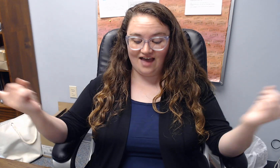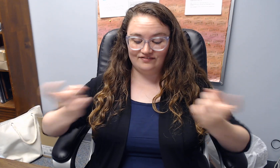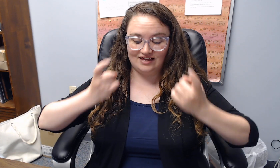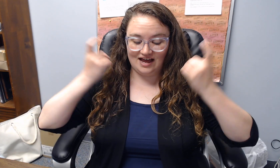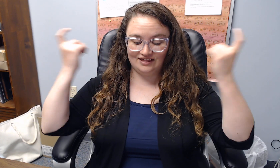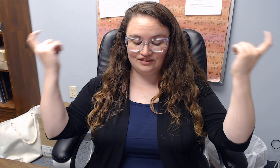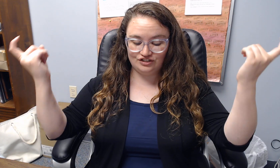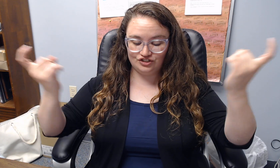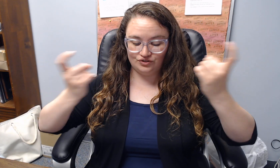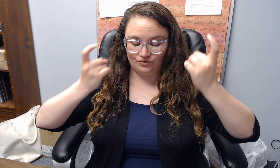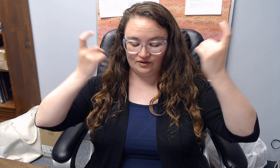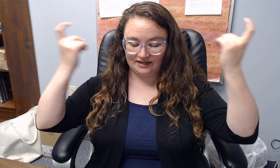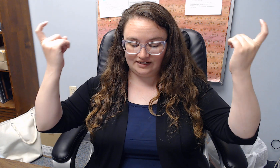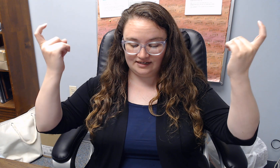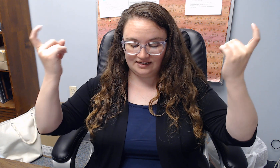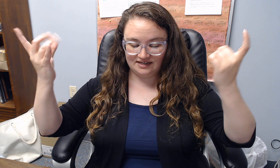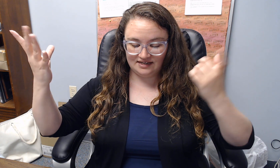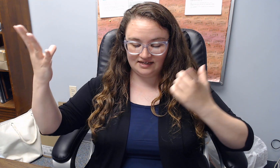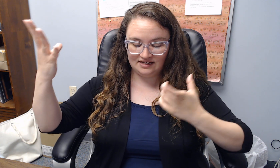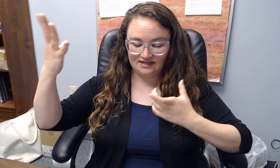I've got the joy